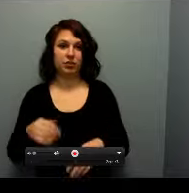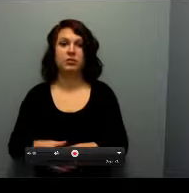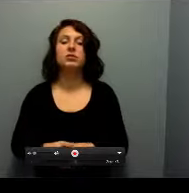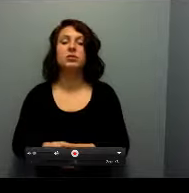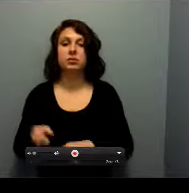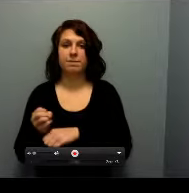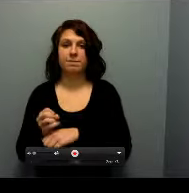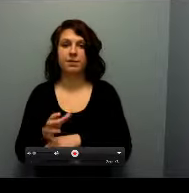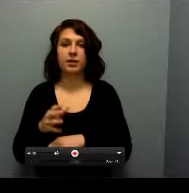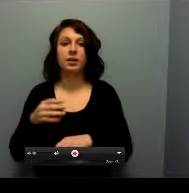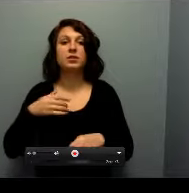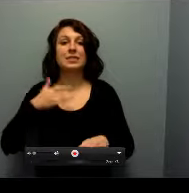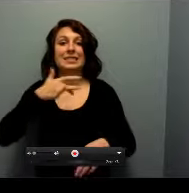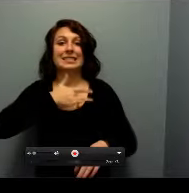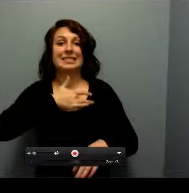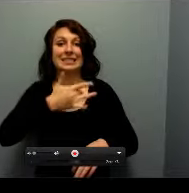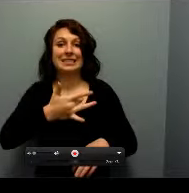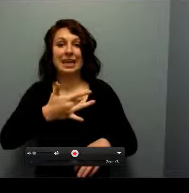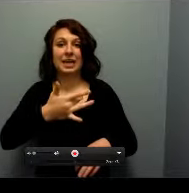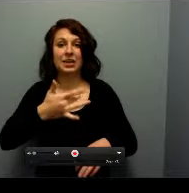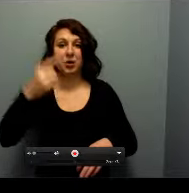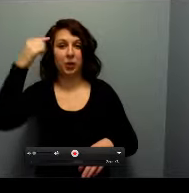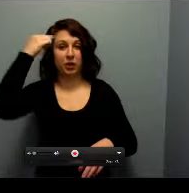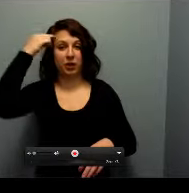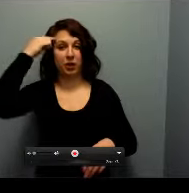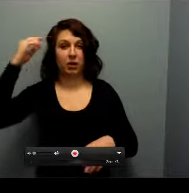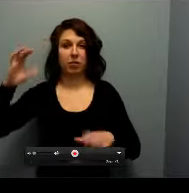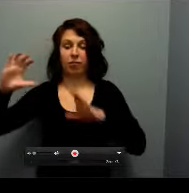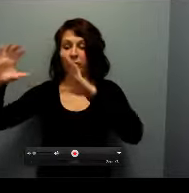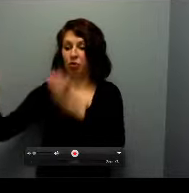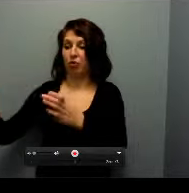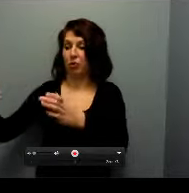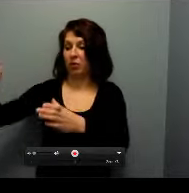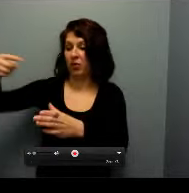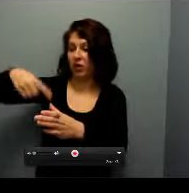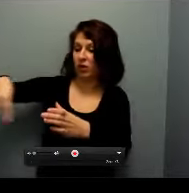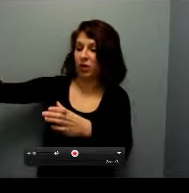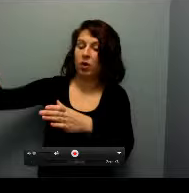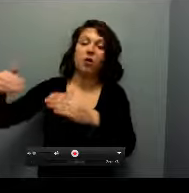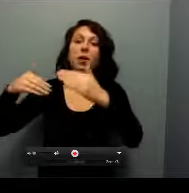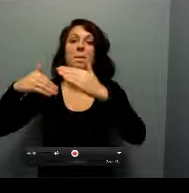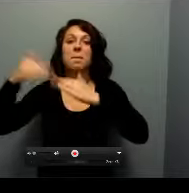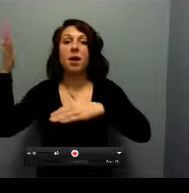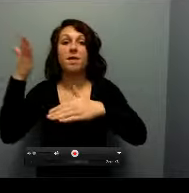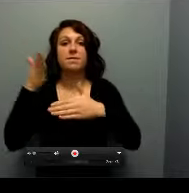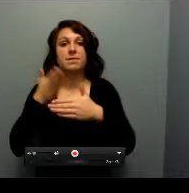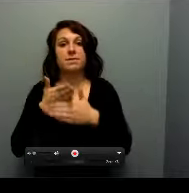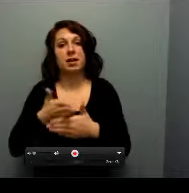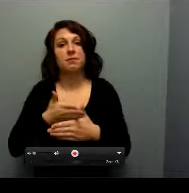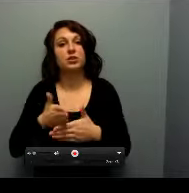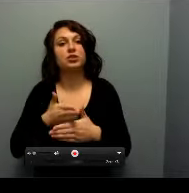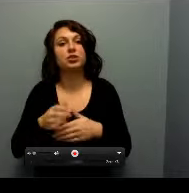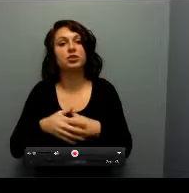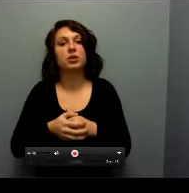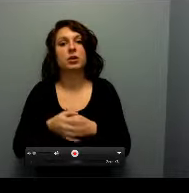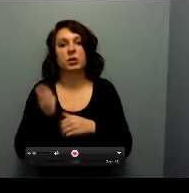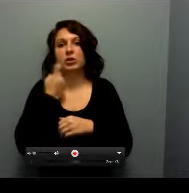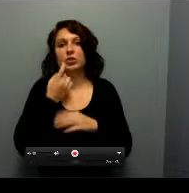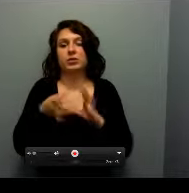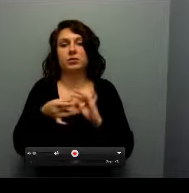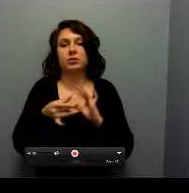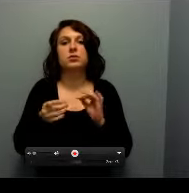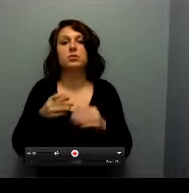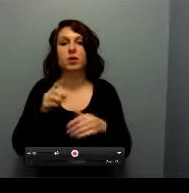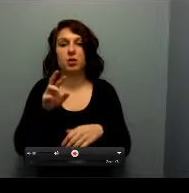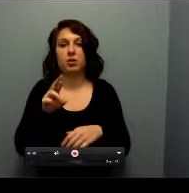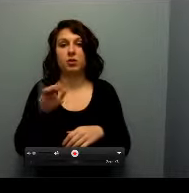So it's a tendency to treat all members of a group as above average. When I was talking about the ratings,